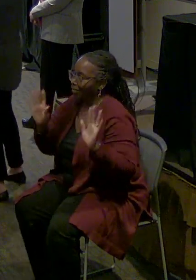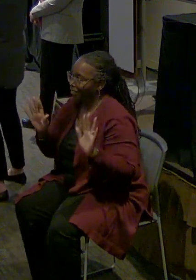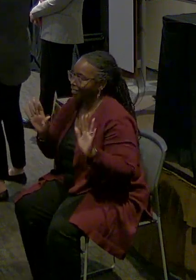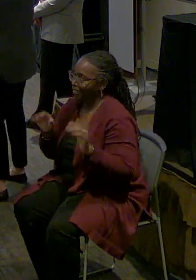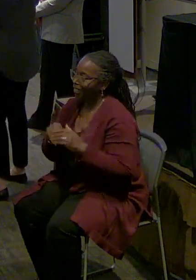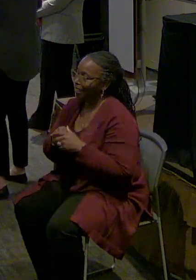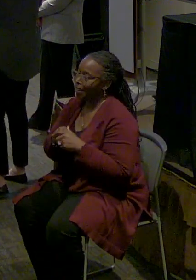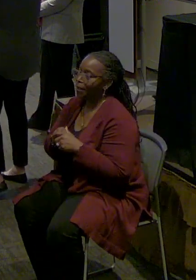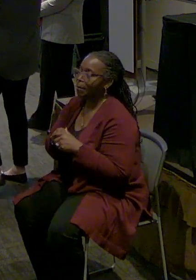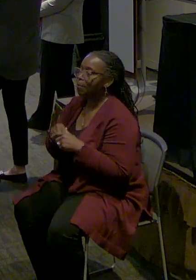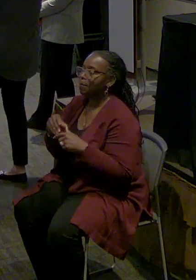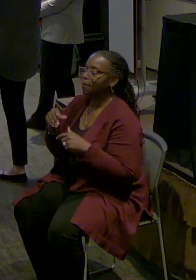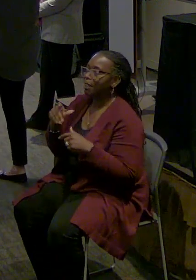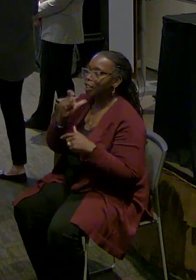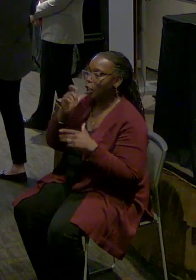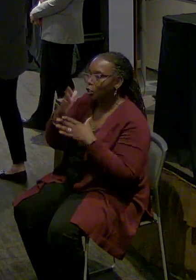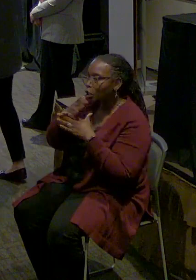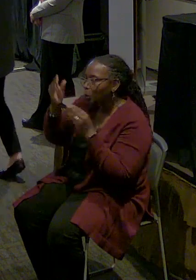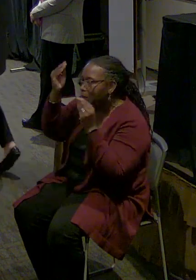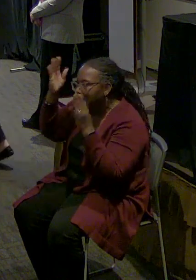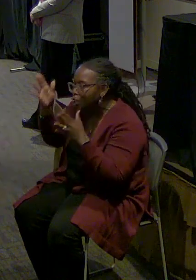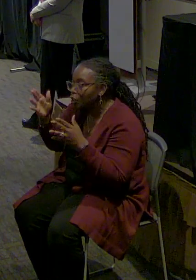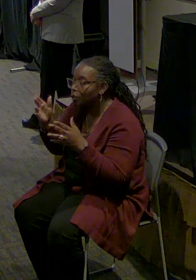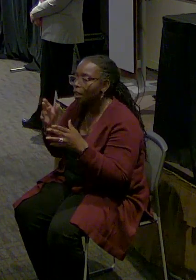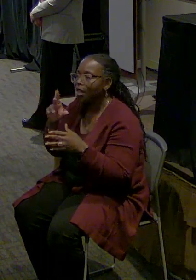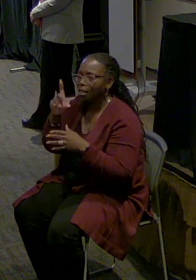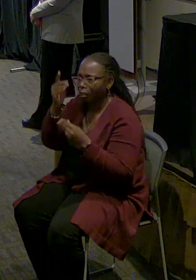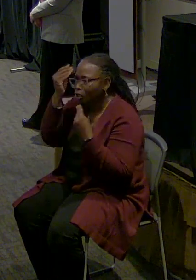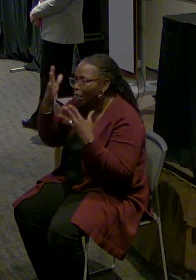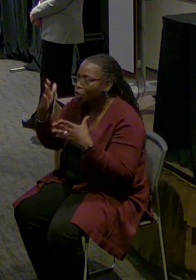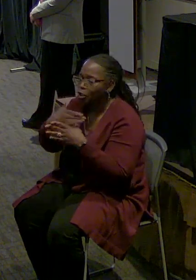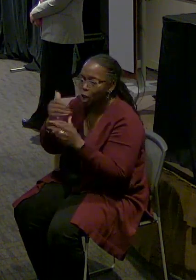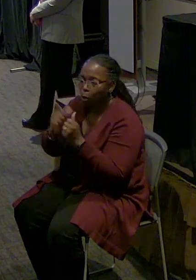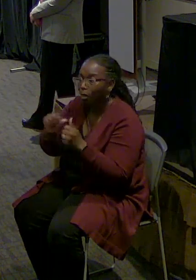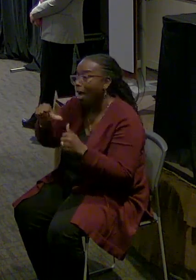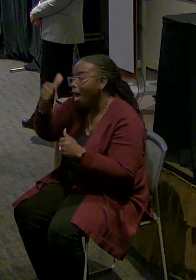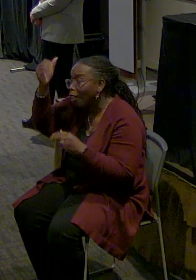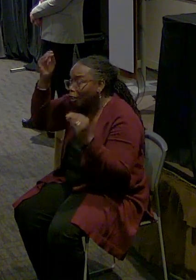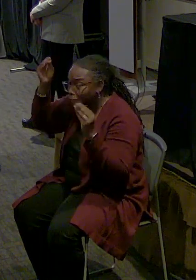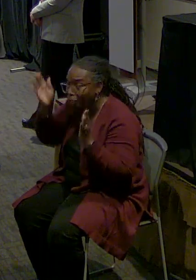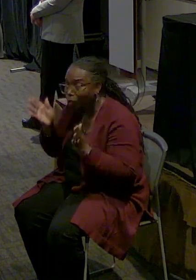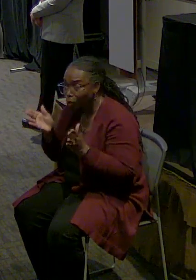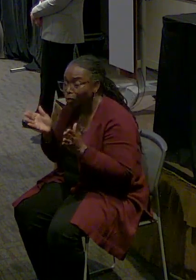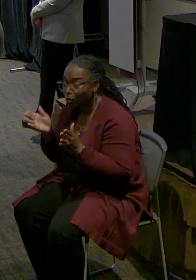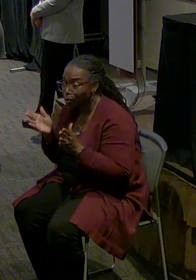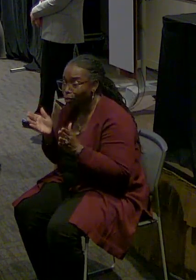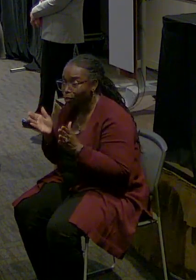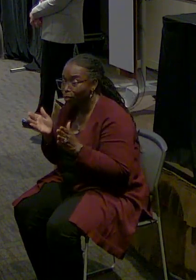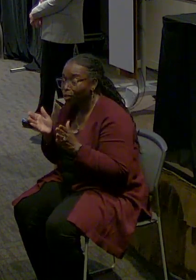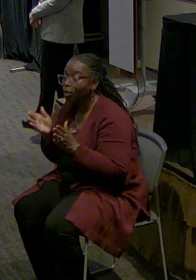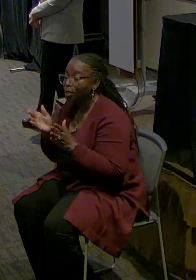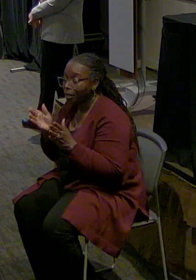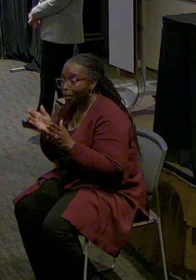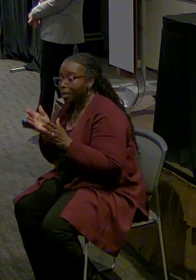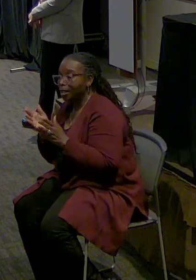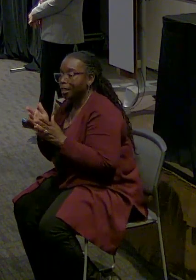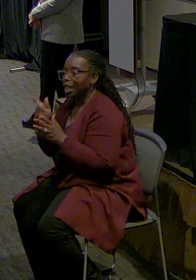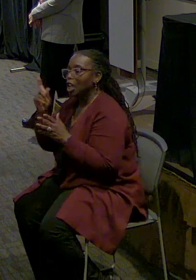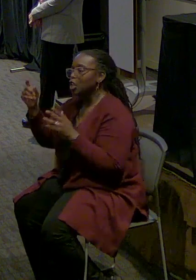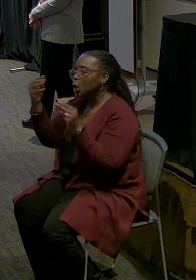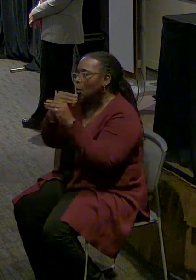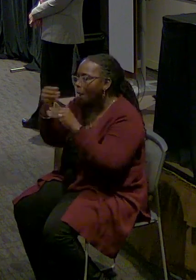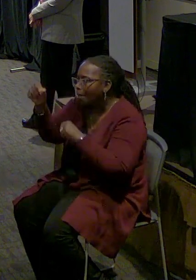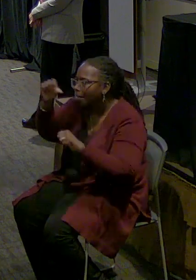right? So there's data you share with teachers. There's data that you share with other teachers, okay? Your math